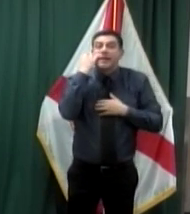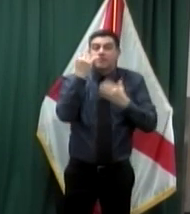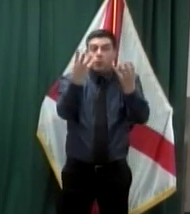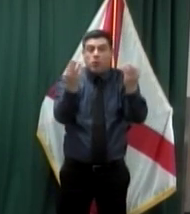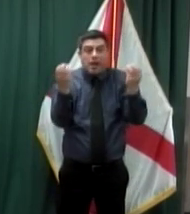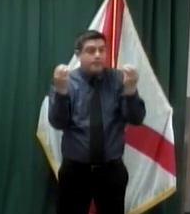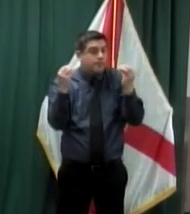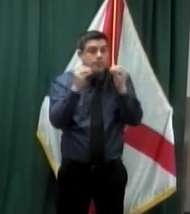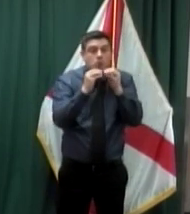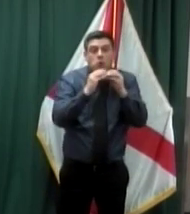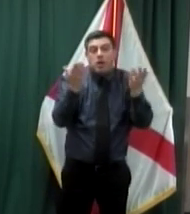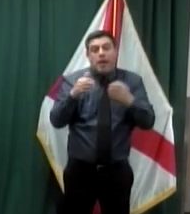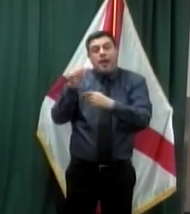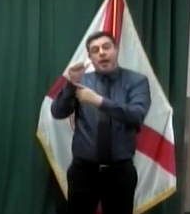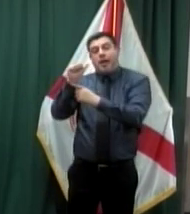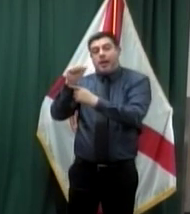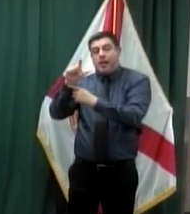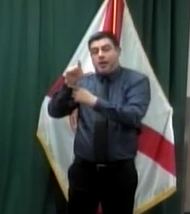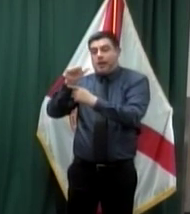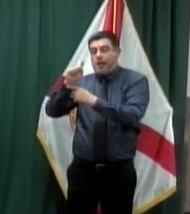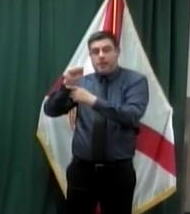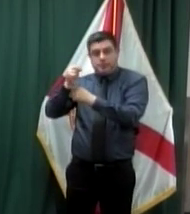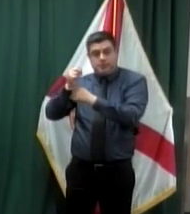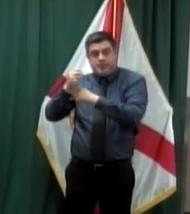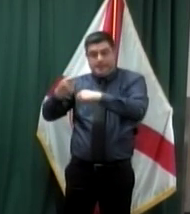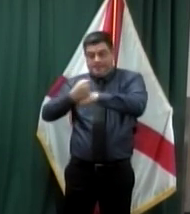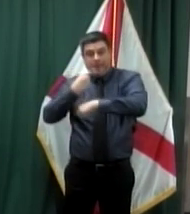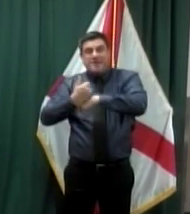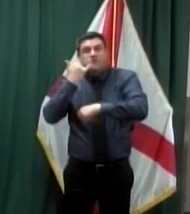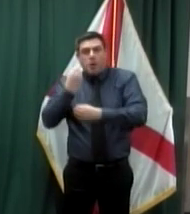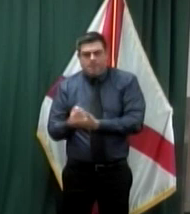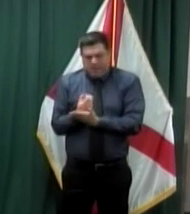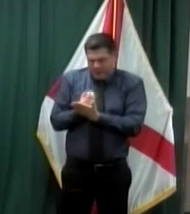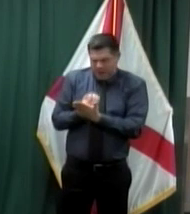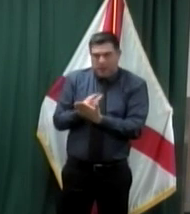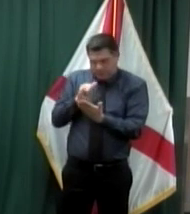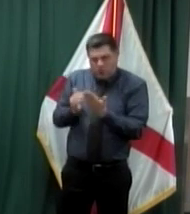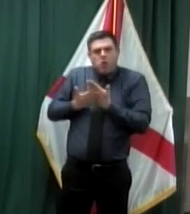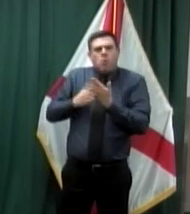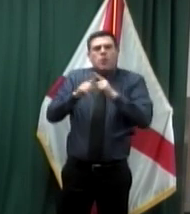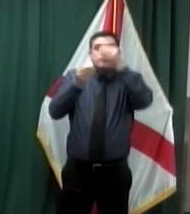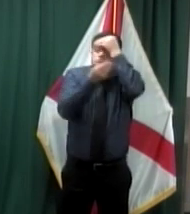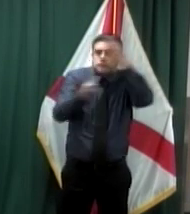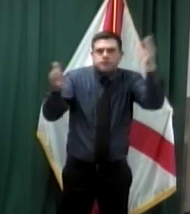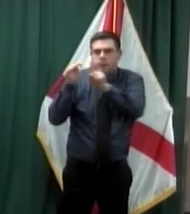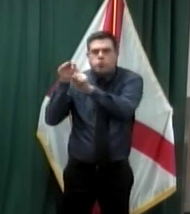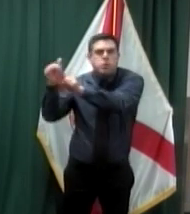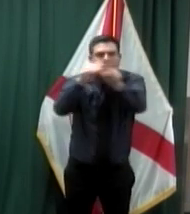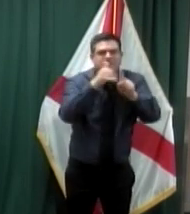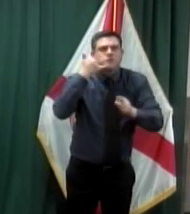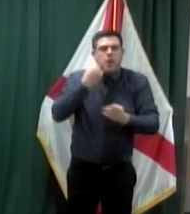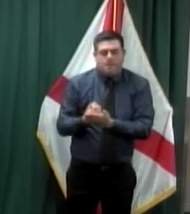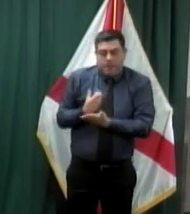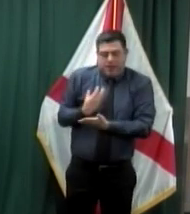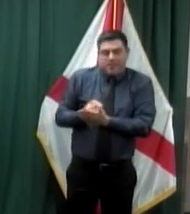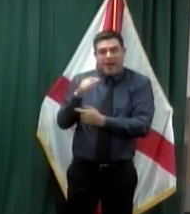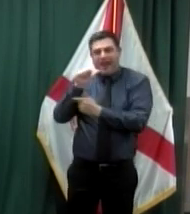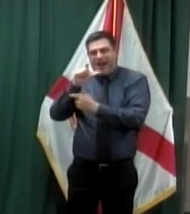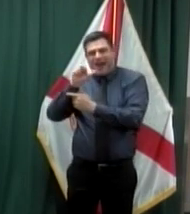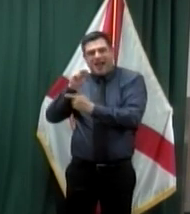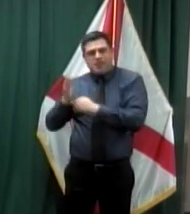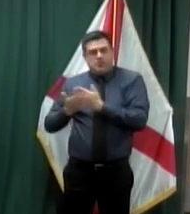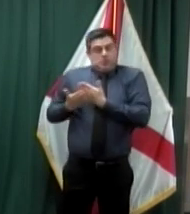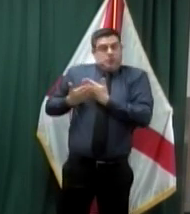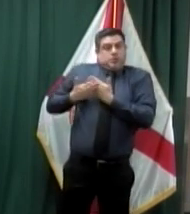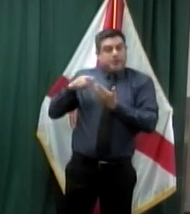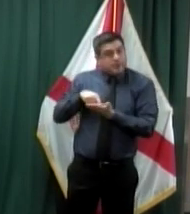at alertseminole.org, and it's got this is how we will notify our community of shelter openings and things like that. So if you